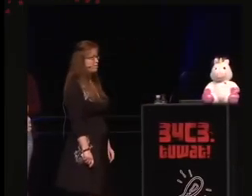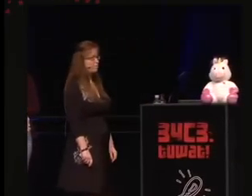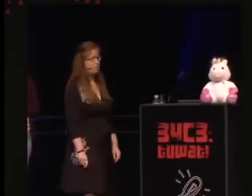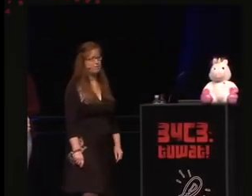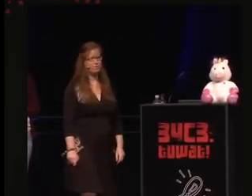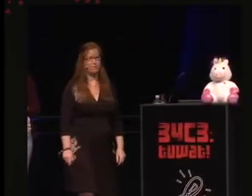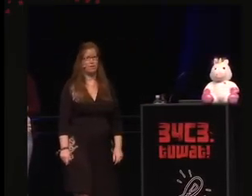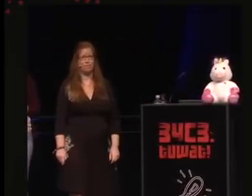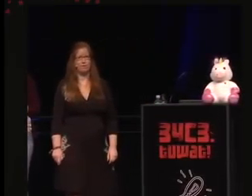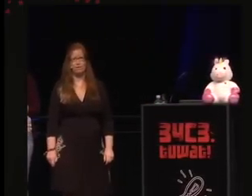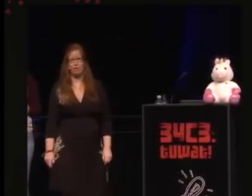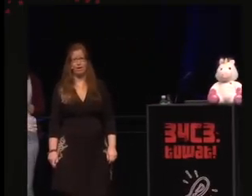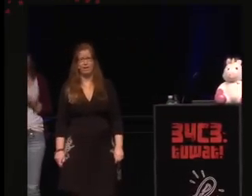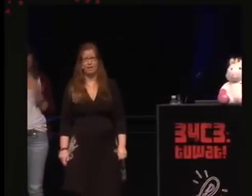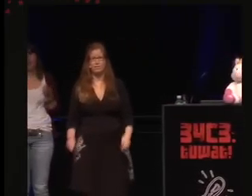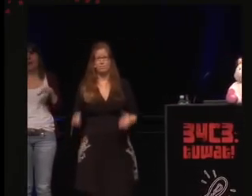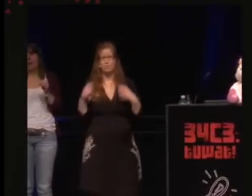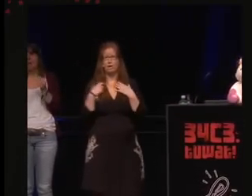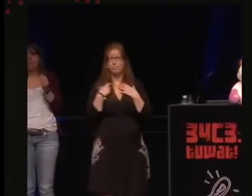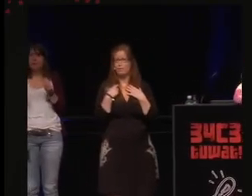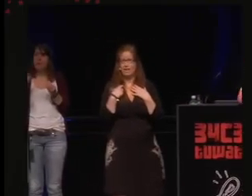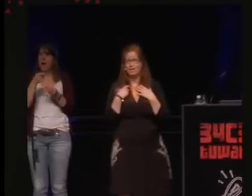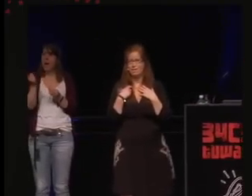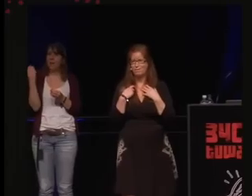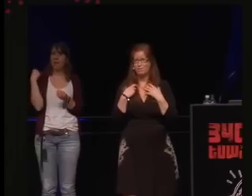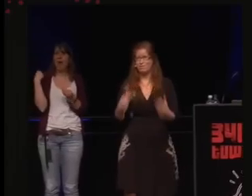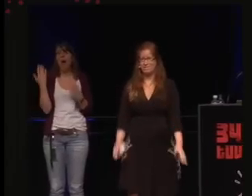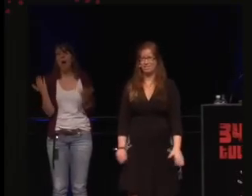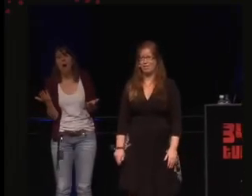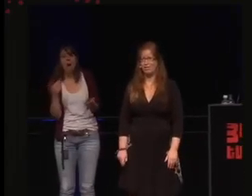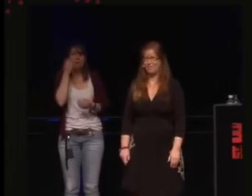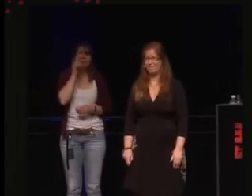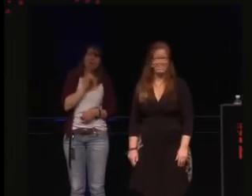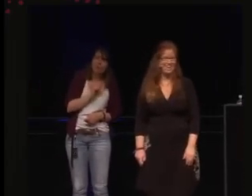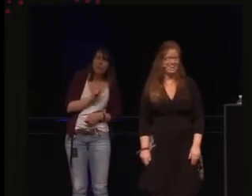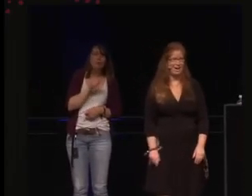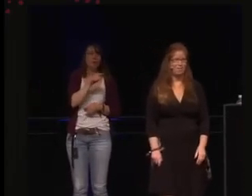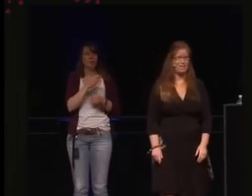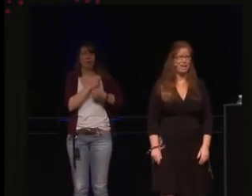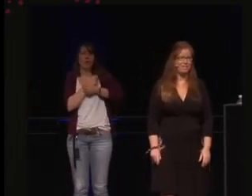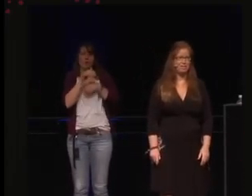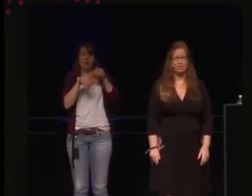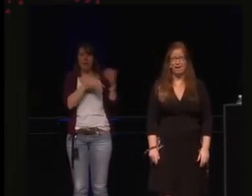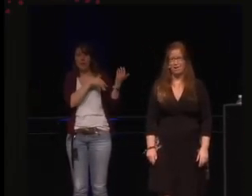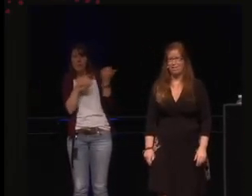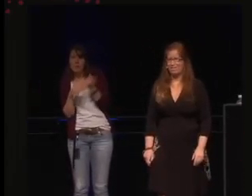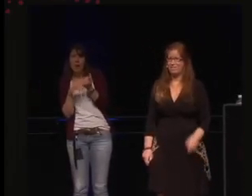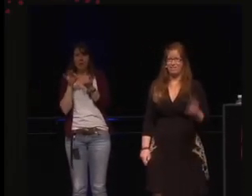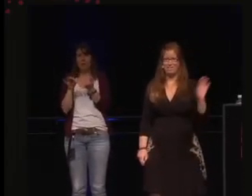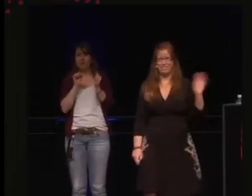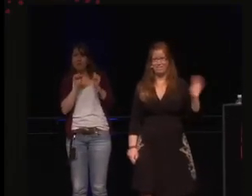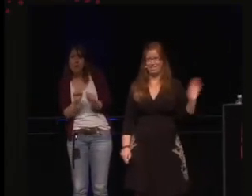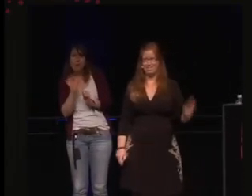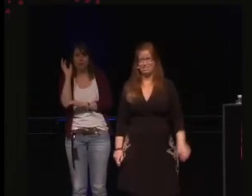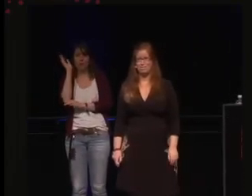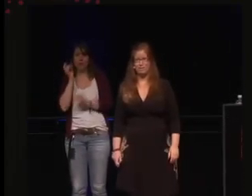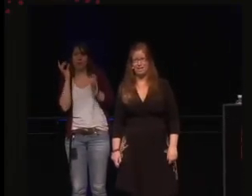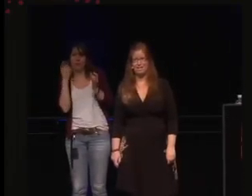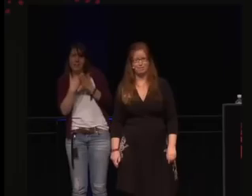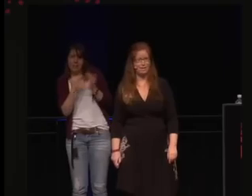And this now finally explains why this toy is sitting here. Before my